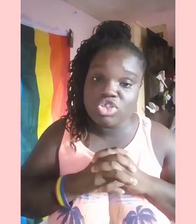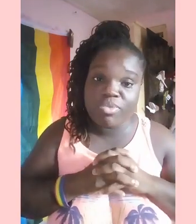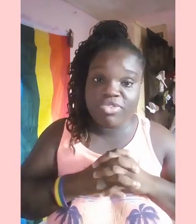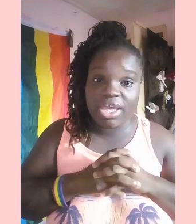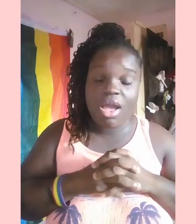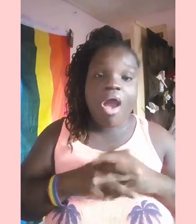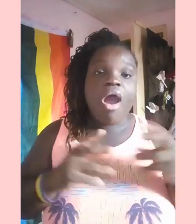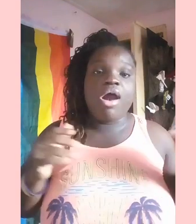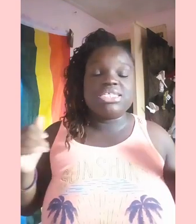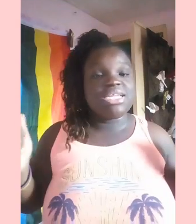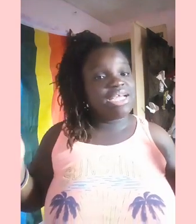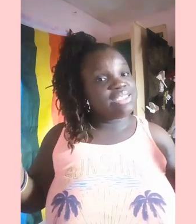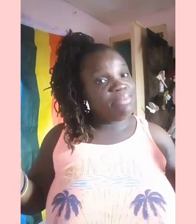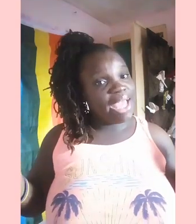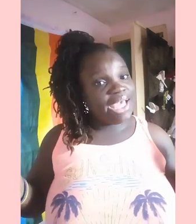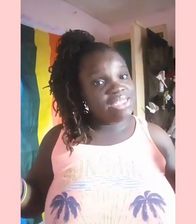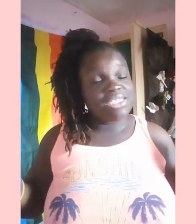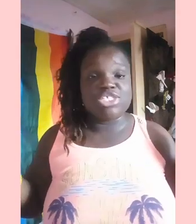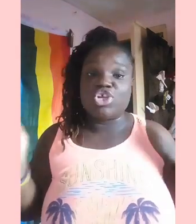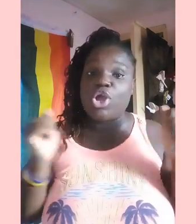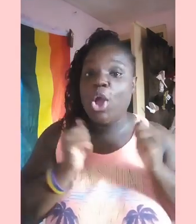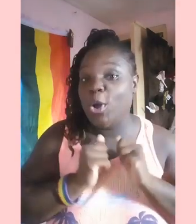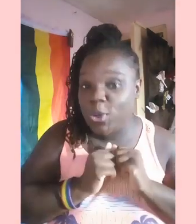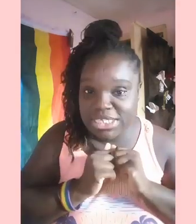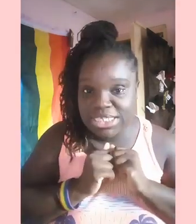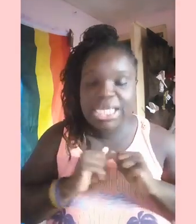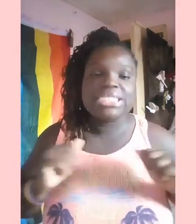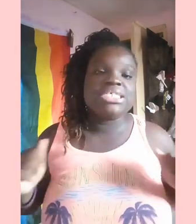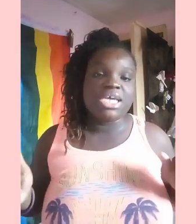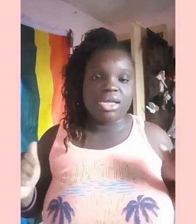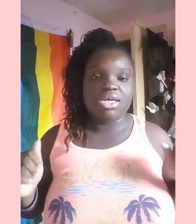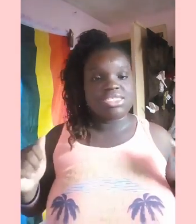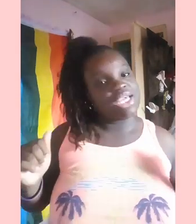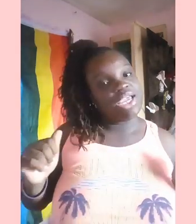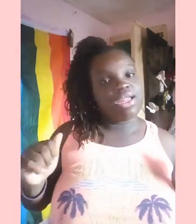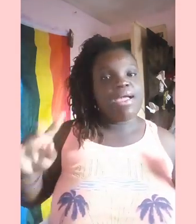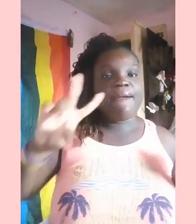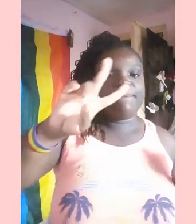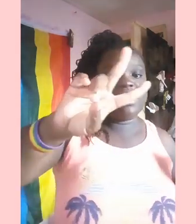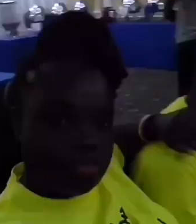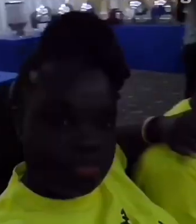something. Until next time, guys, this is your host, Tiana, saying peace.